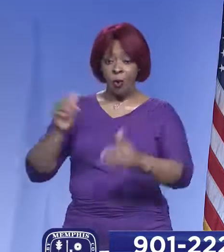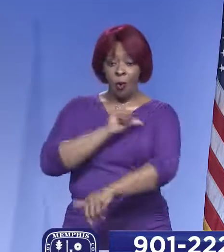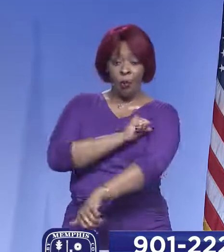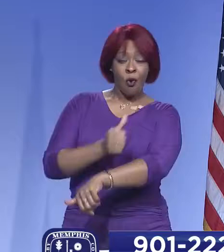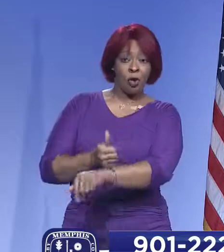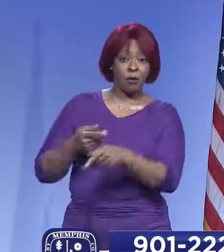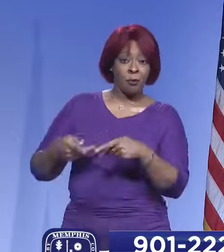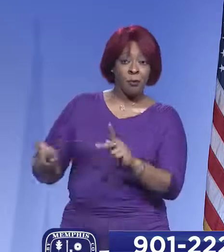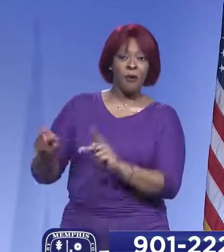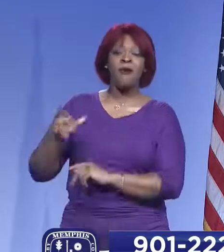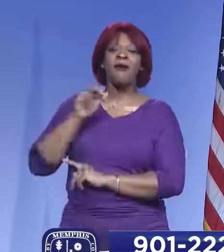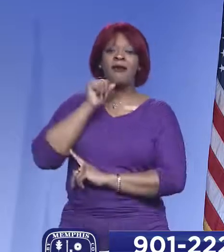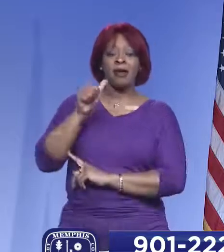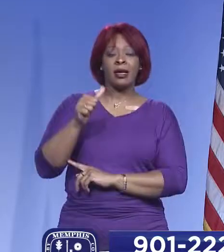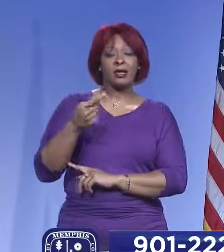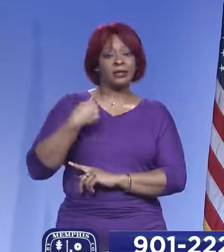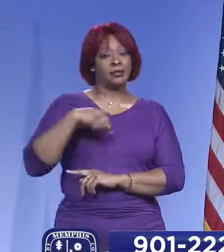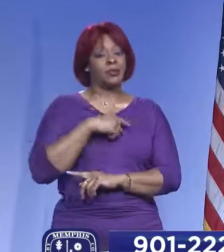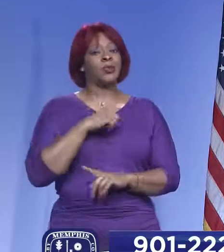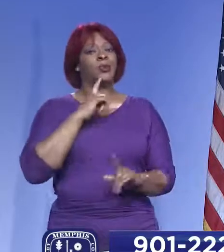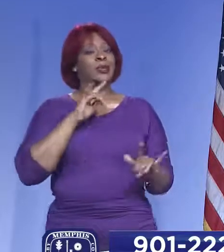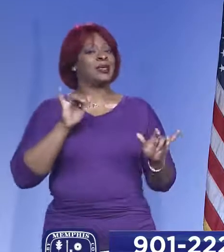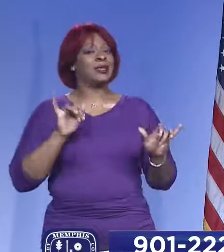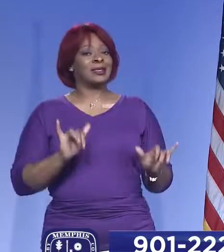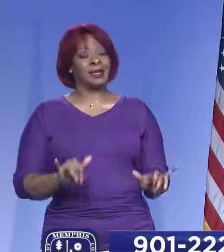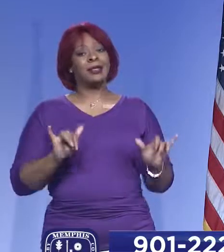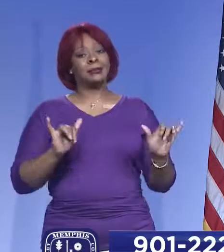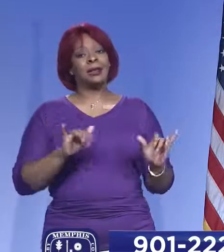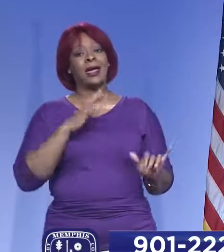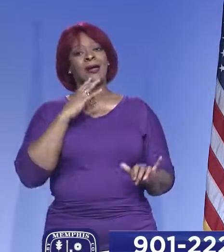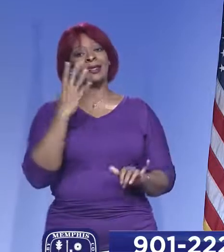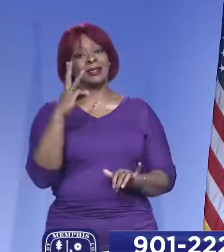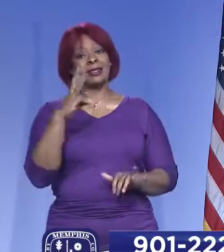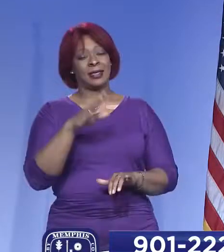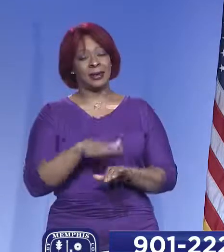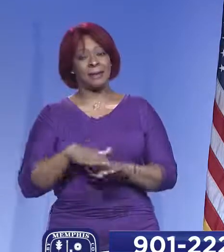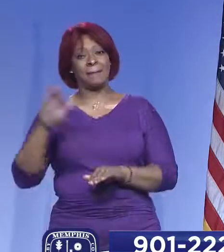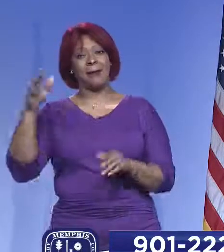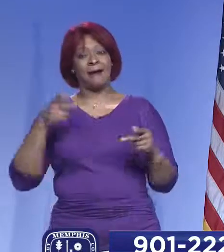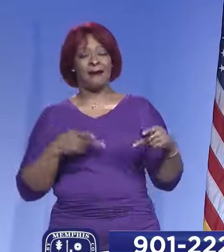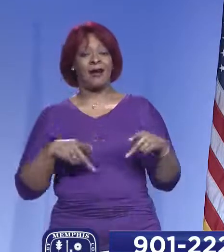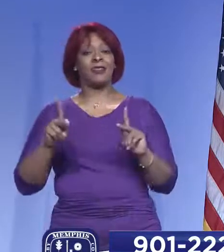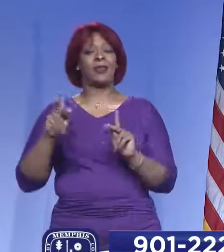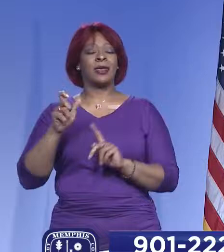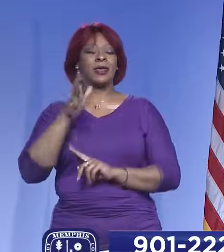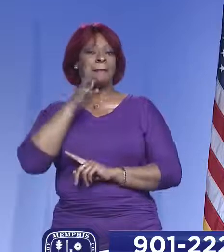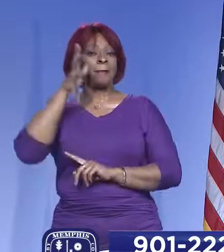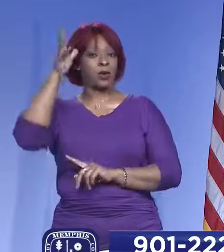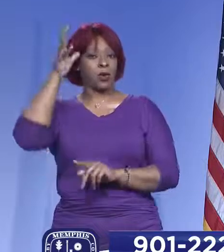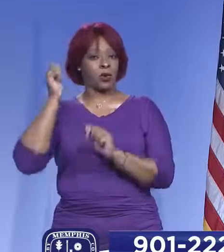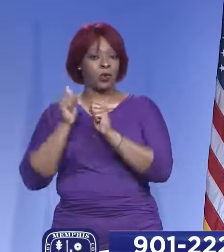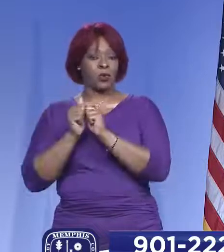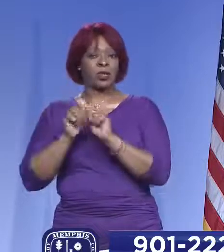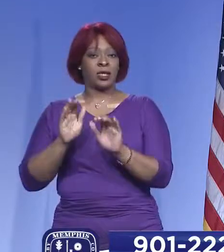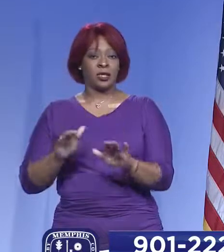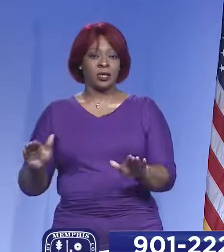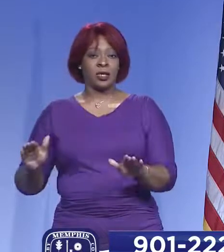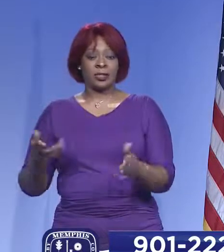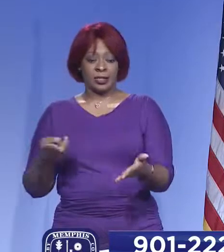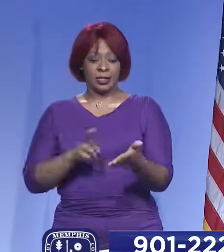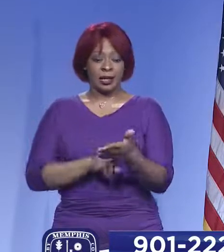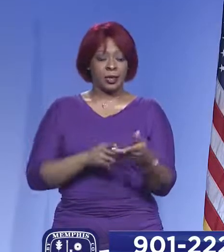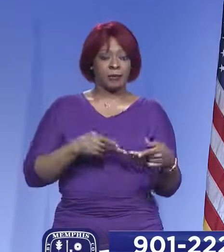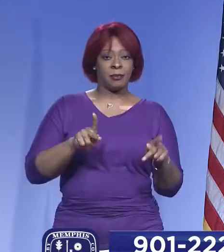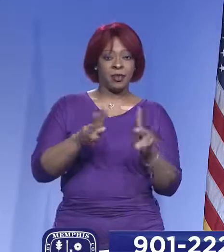authorization. For us, we will treat it exactly as we did when 16-year-olds were authorized. You'll need a parent to come with the child to sign the